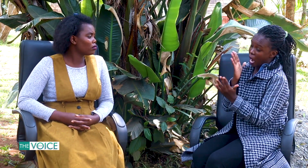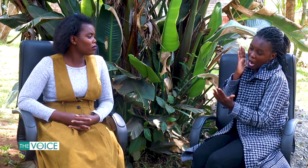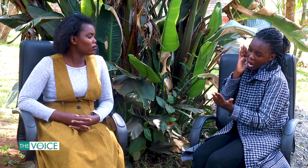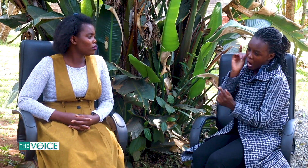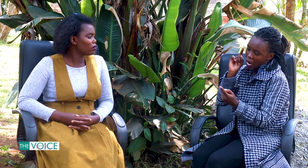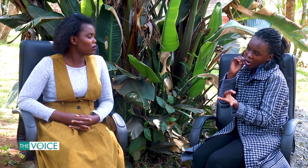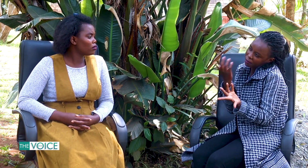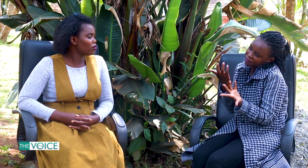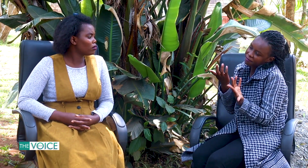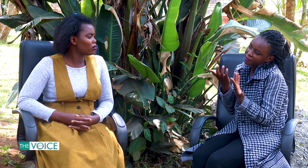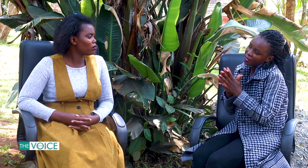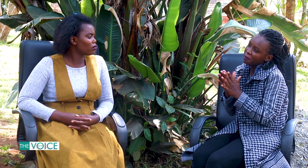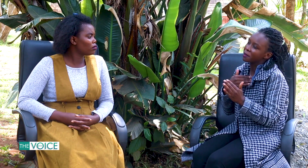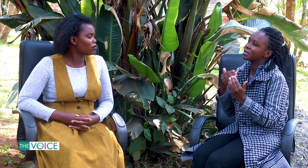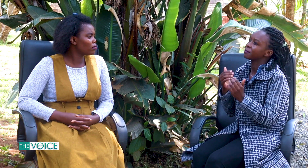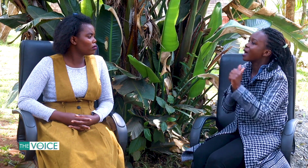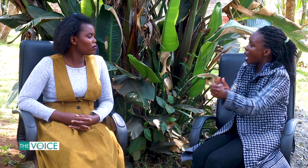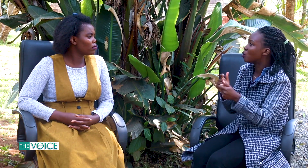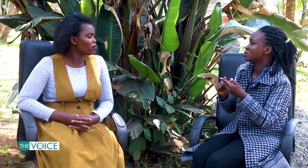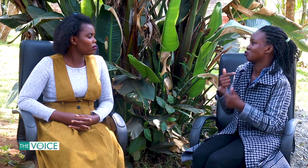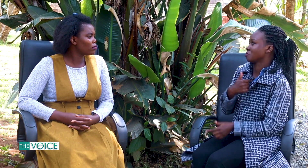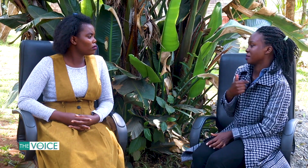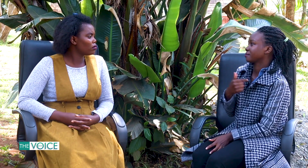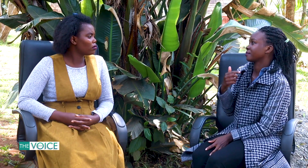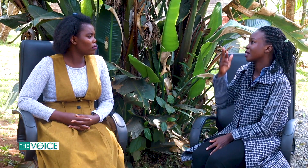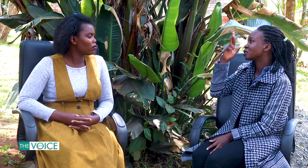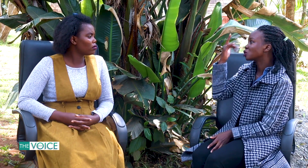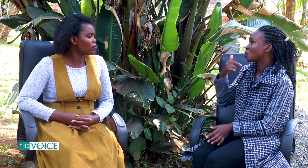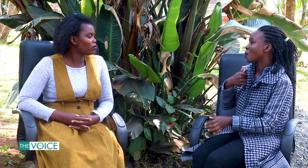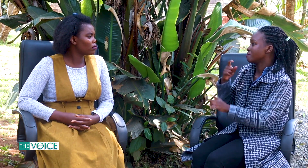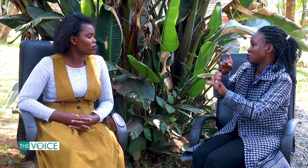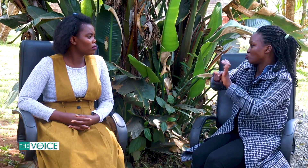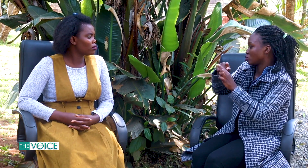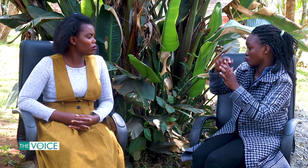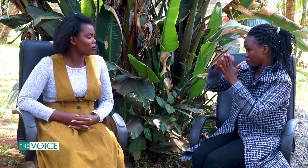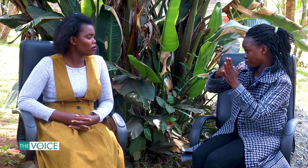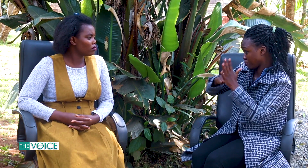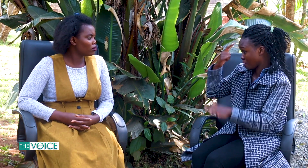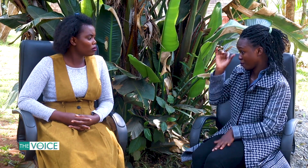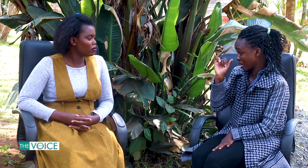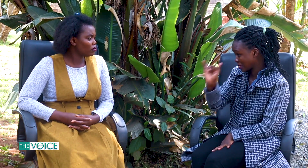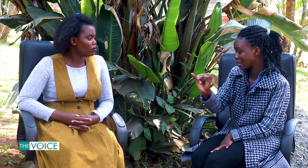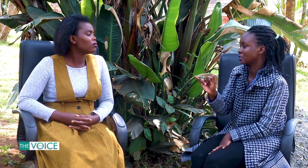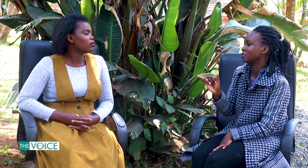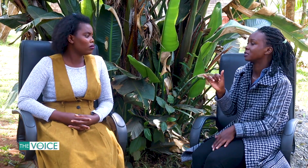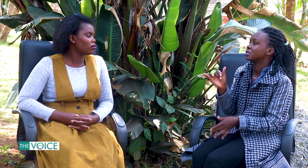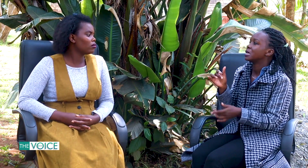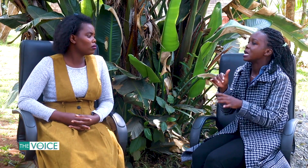rules, and they allow themselves to stay in the situation. And we really noticed that some of them were really suffering with